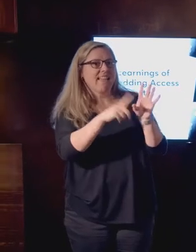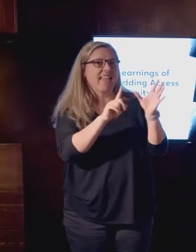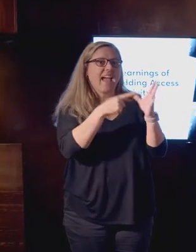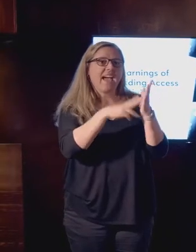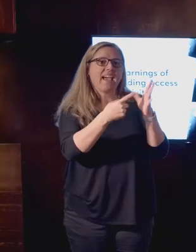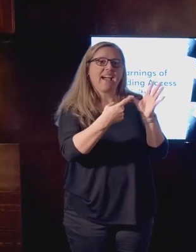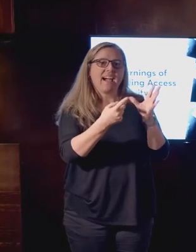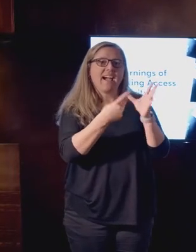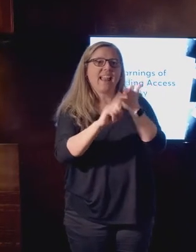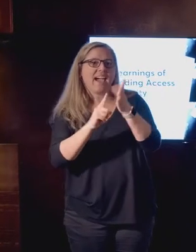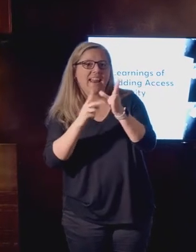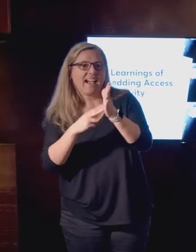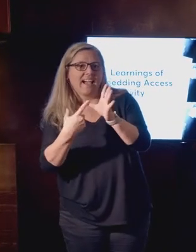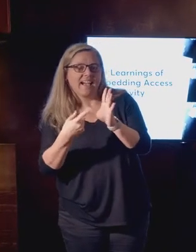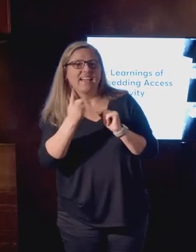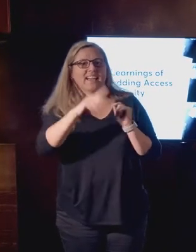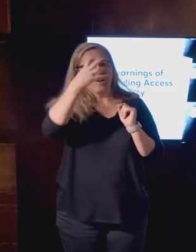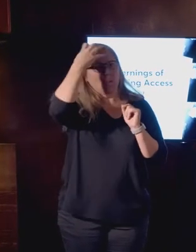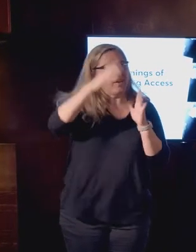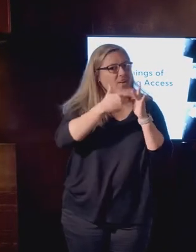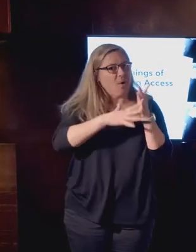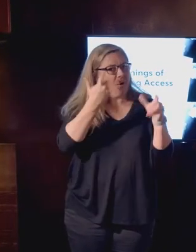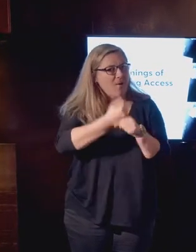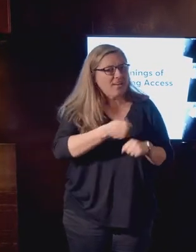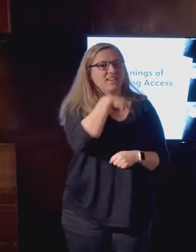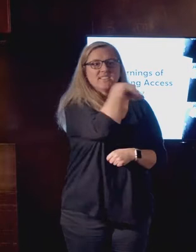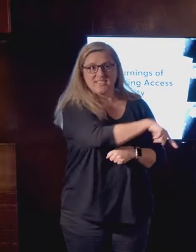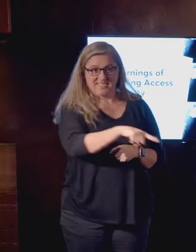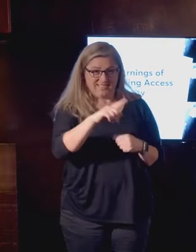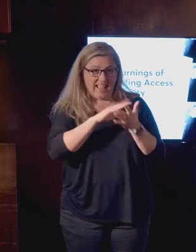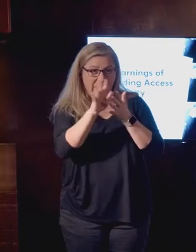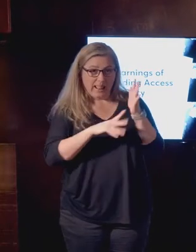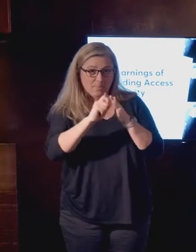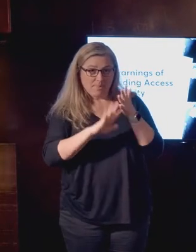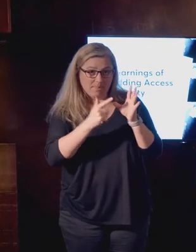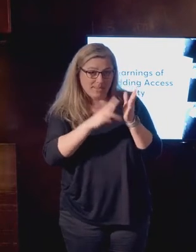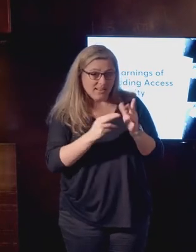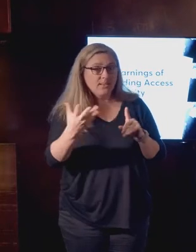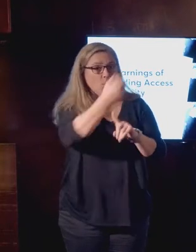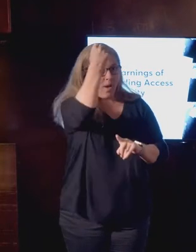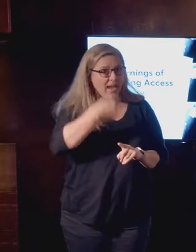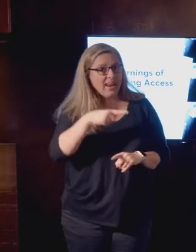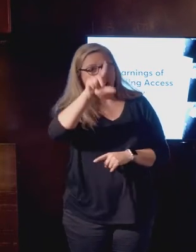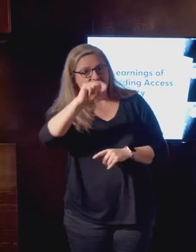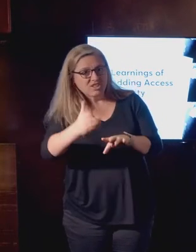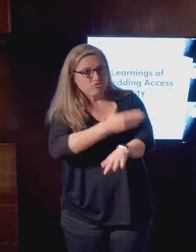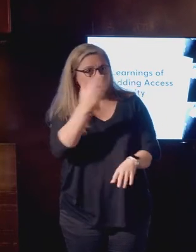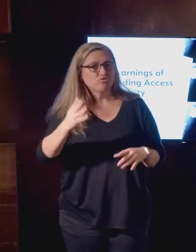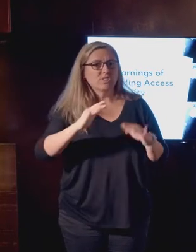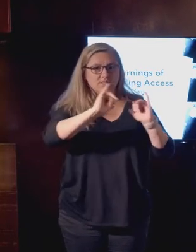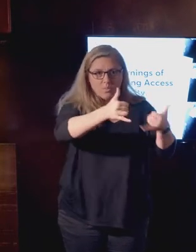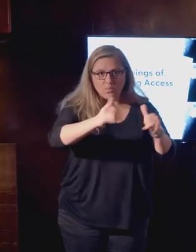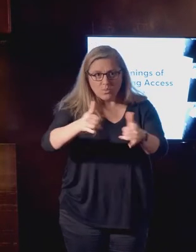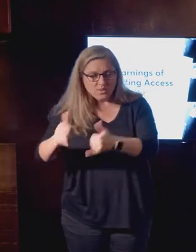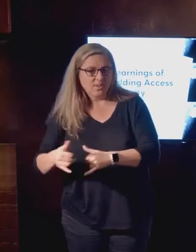was awarded a Helpman and along with her creative team have 11 Green Room Awards, the Adelaide Fringe Award and the Melbourne Fringe Award for